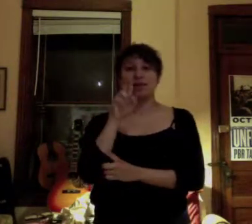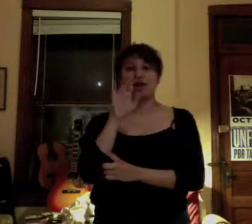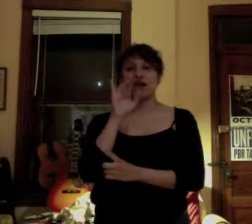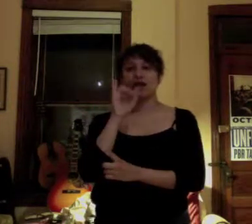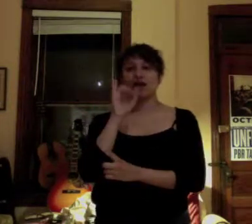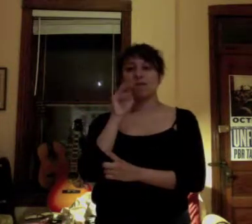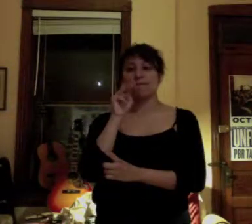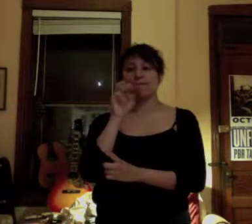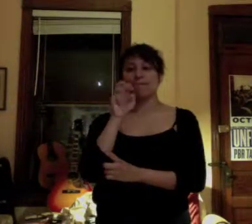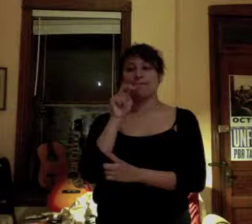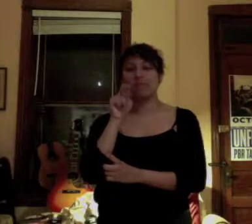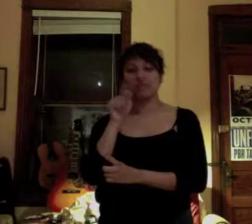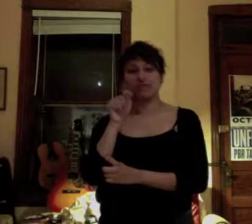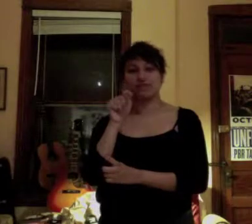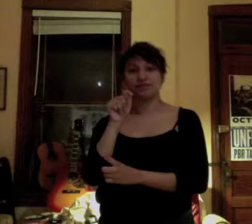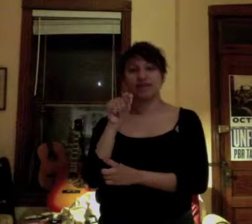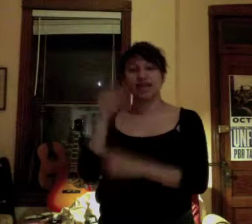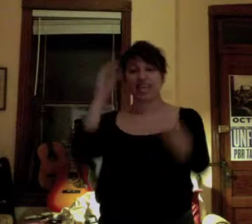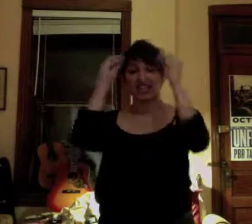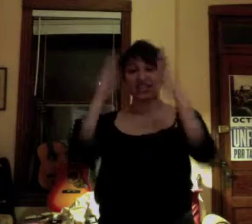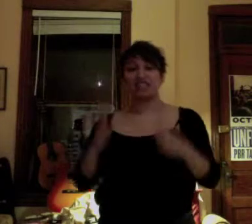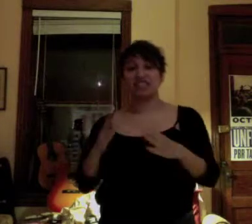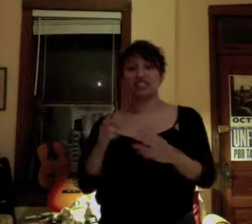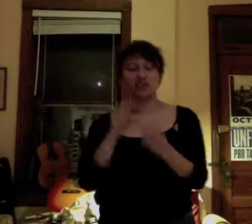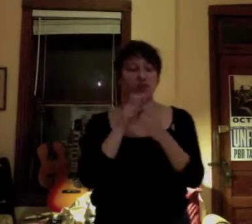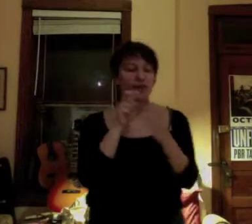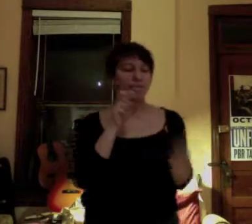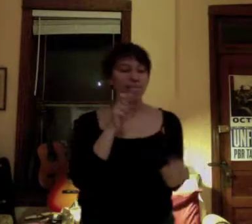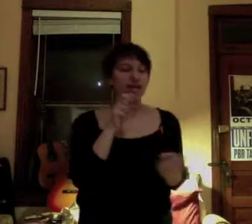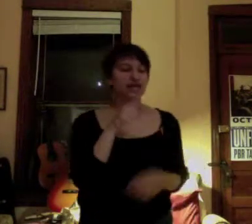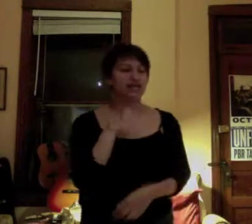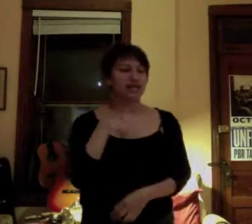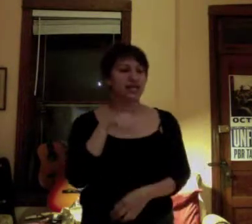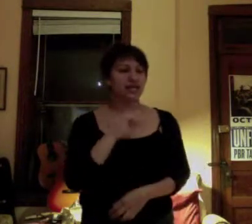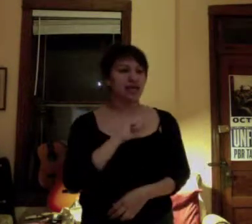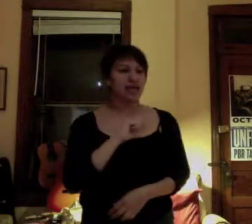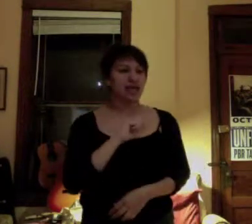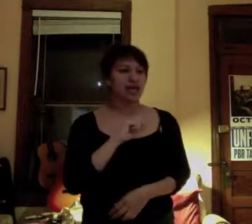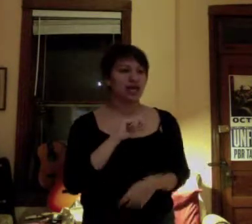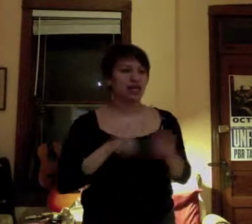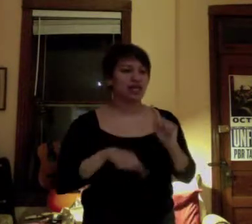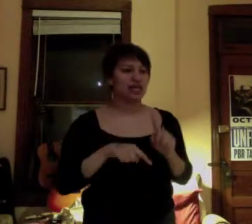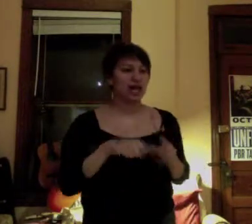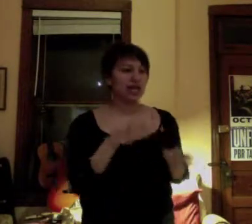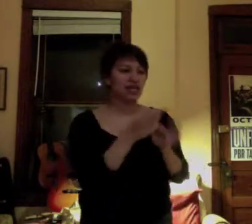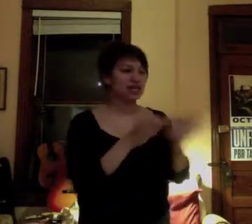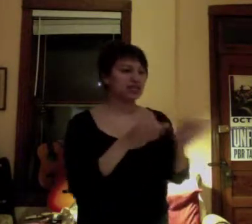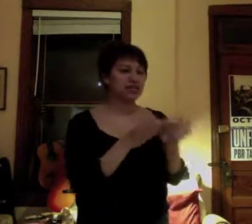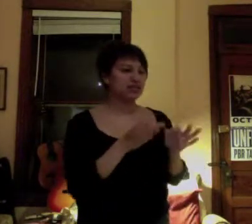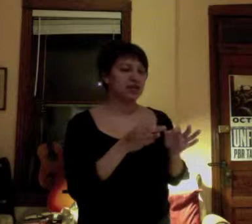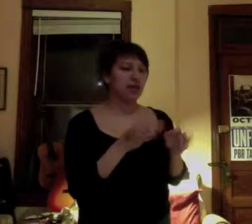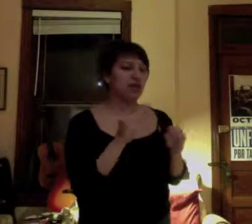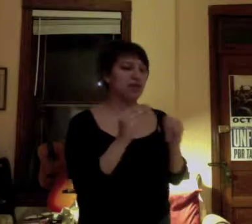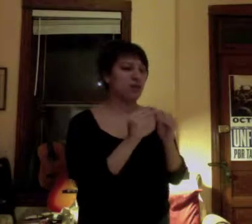scores only by the fact that they were, after all, the best teachers. Well, then the researchers informed